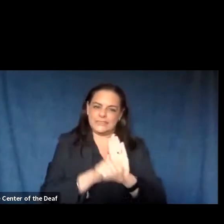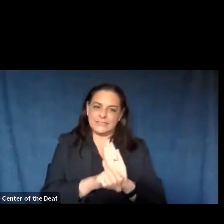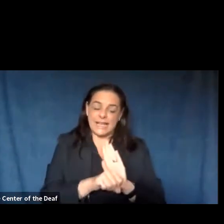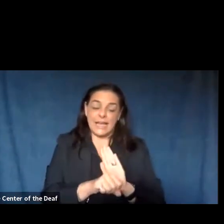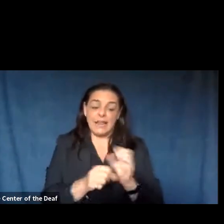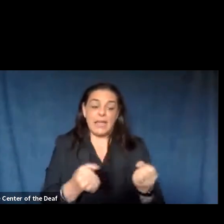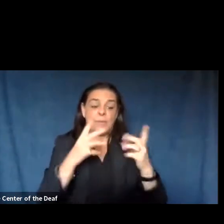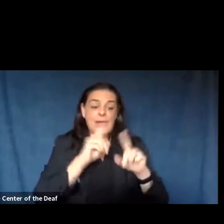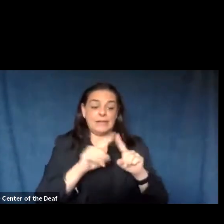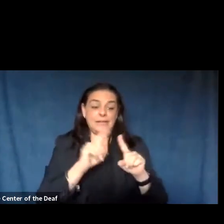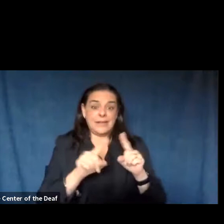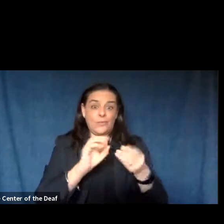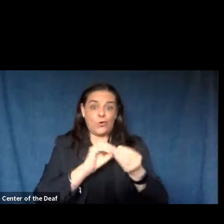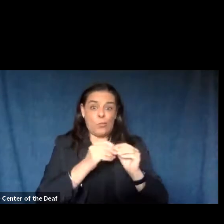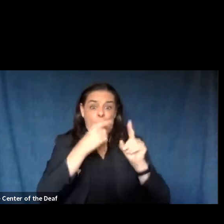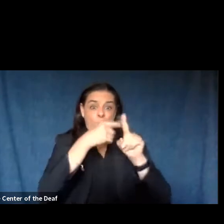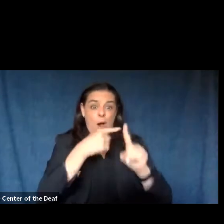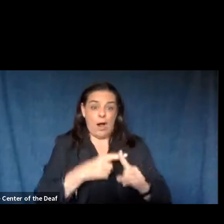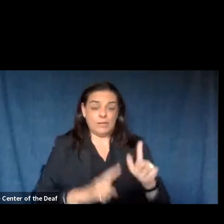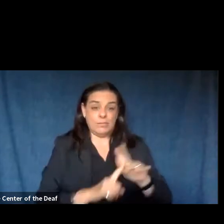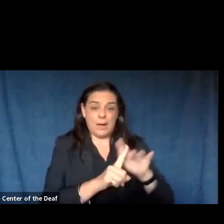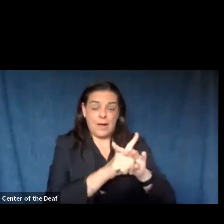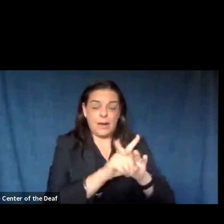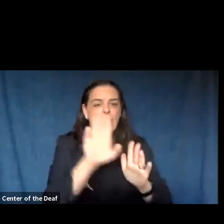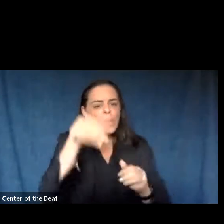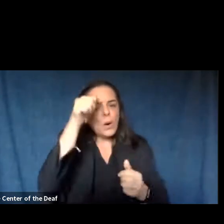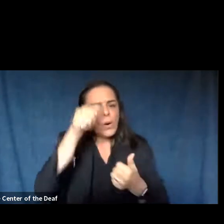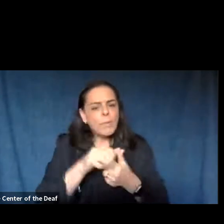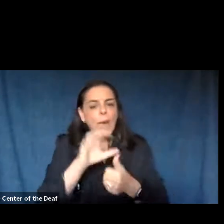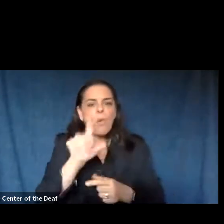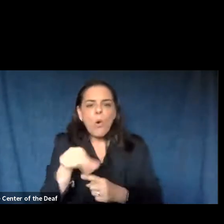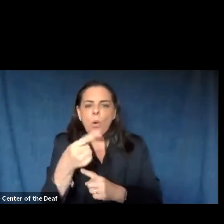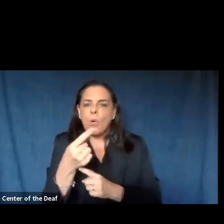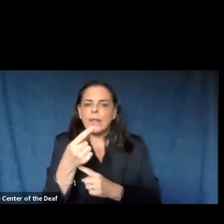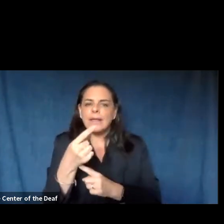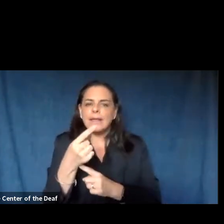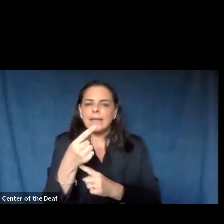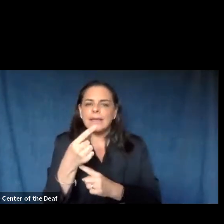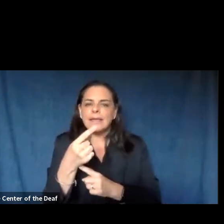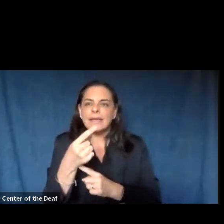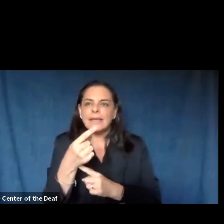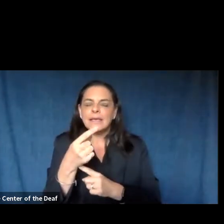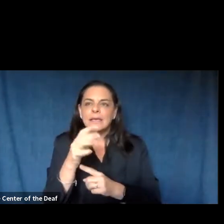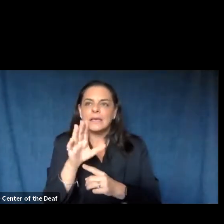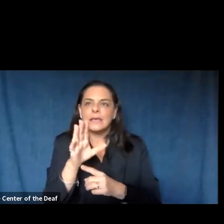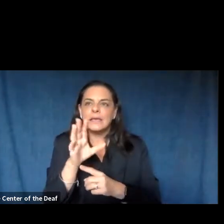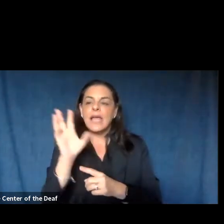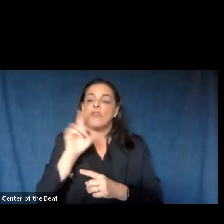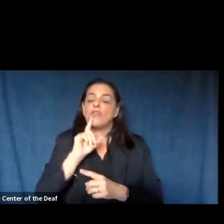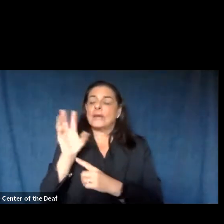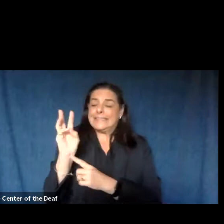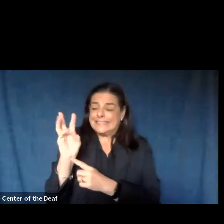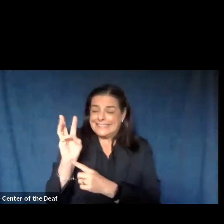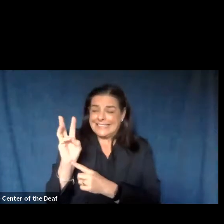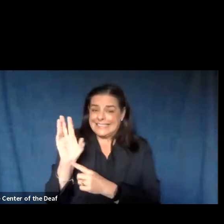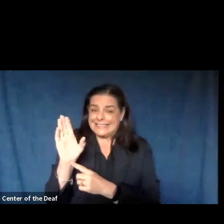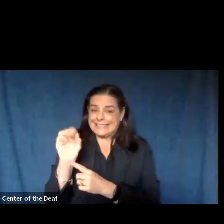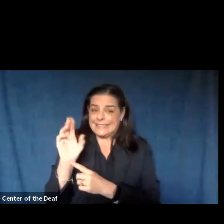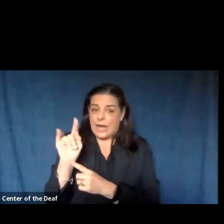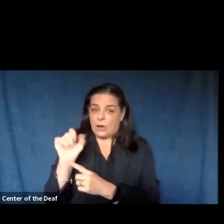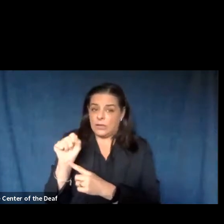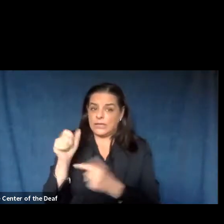are happening. And remember, only 6 counties are following. There are 6 counties that are allowed to